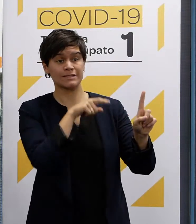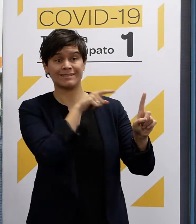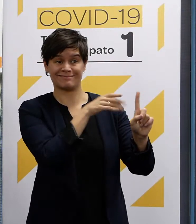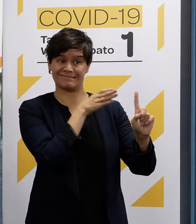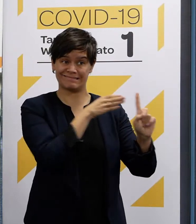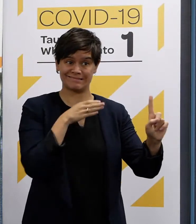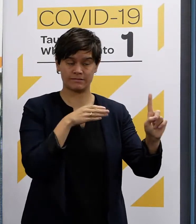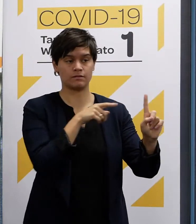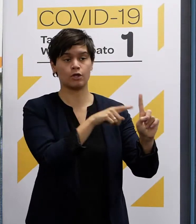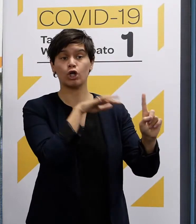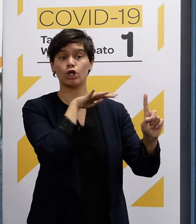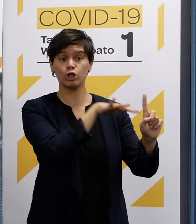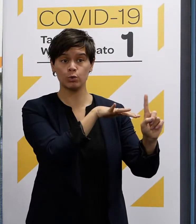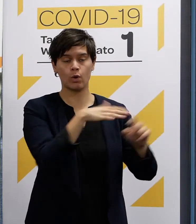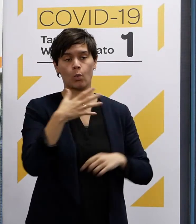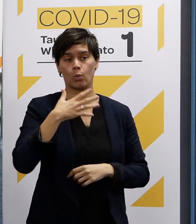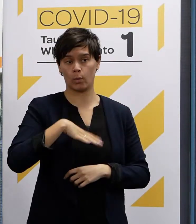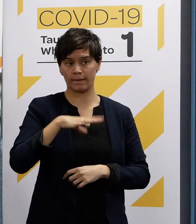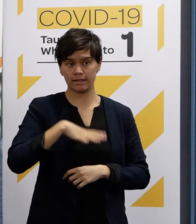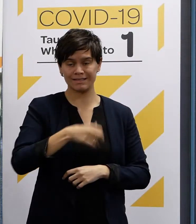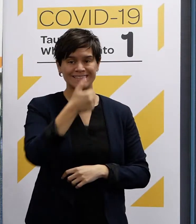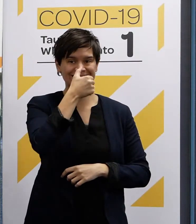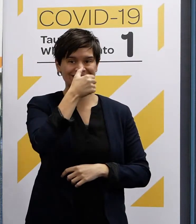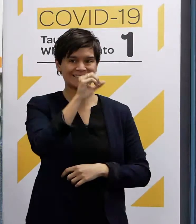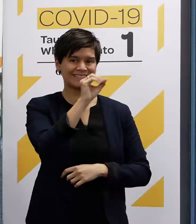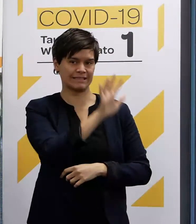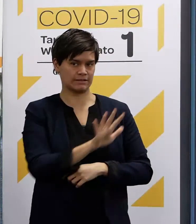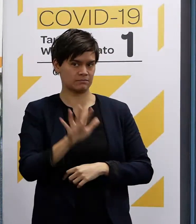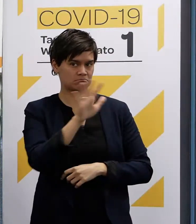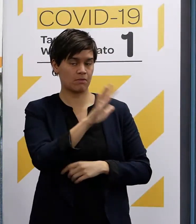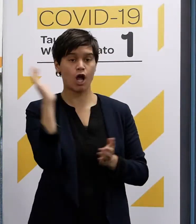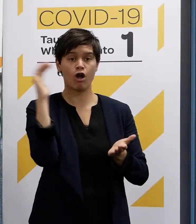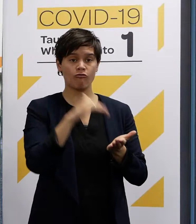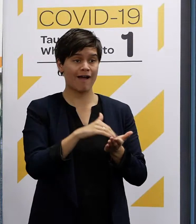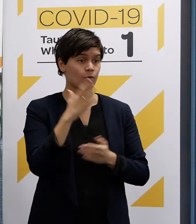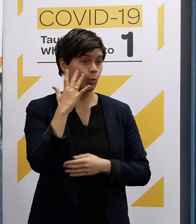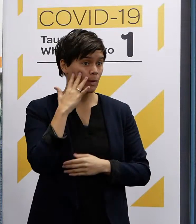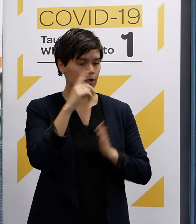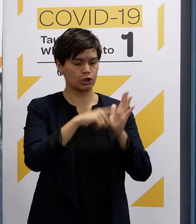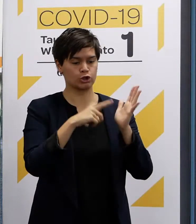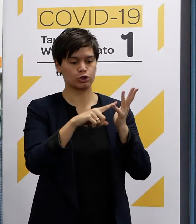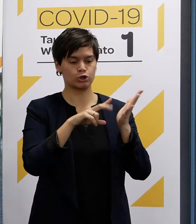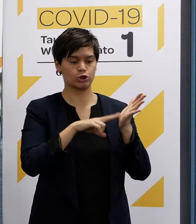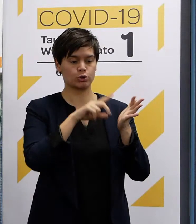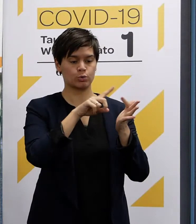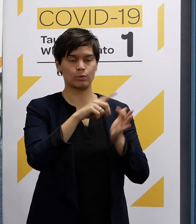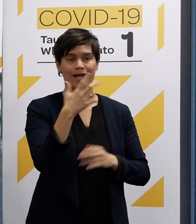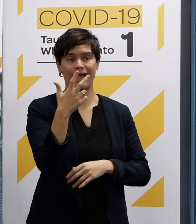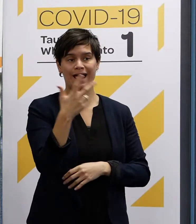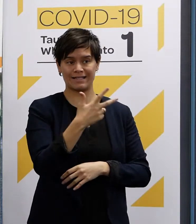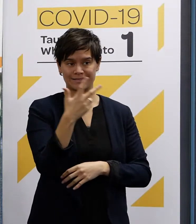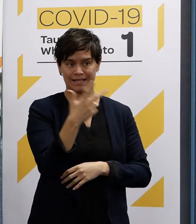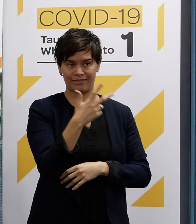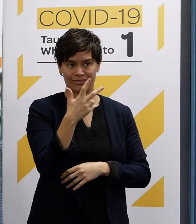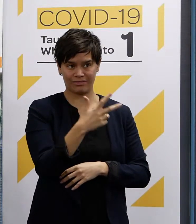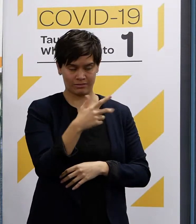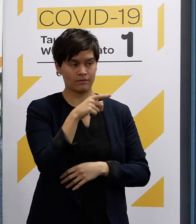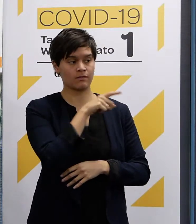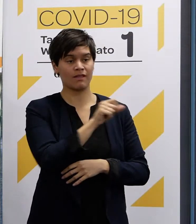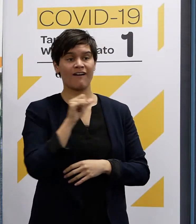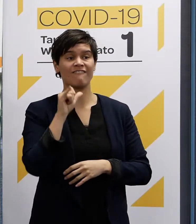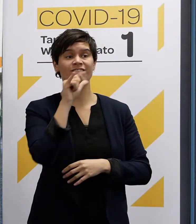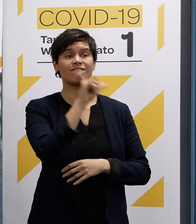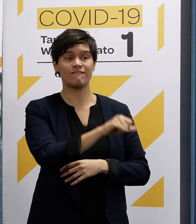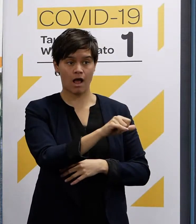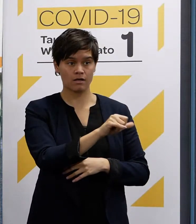is a woman in her 60s. She arrived in New Zealand on the 18th of June. She travelled on an Air India